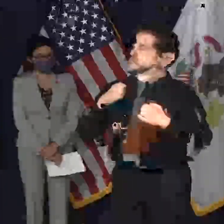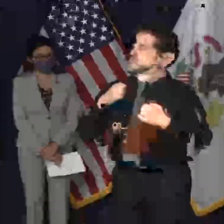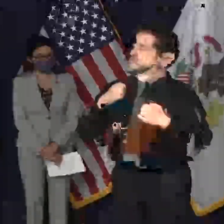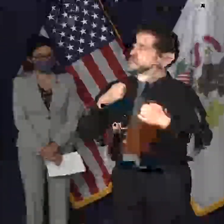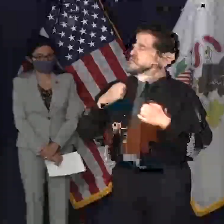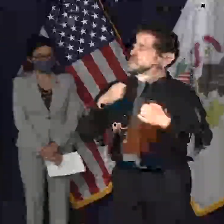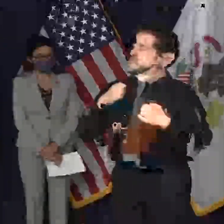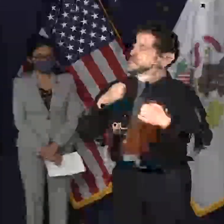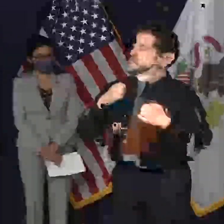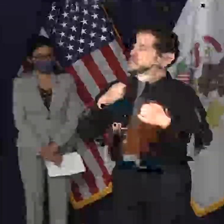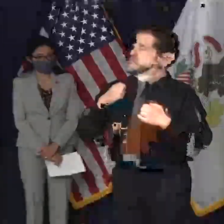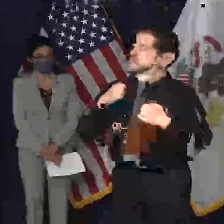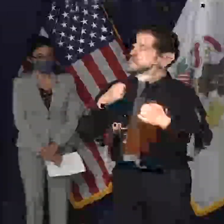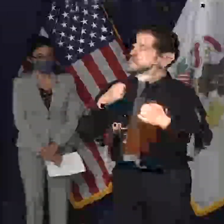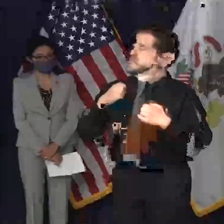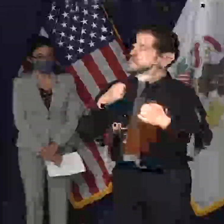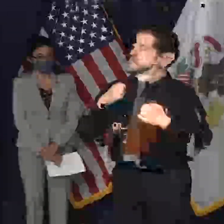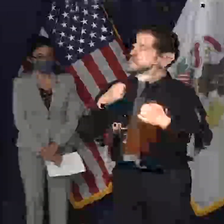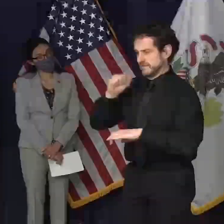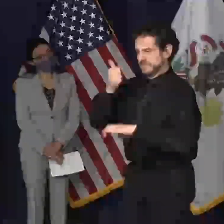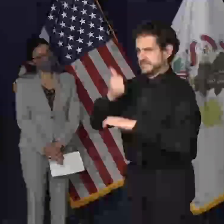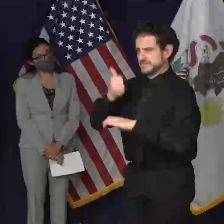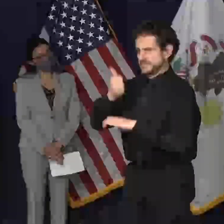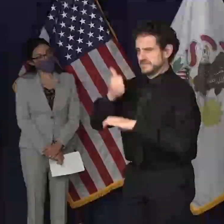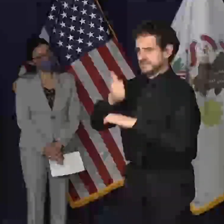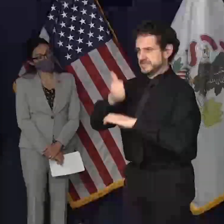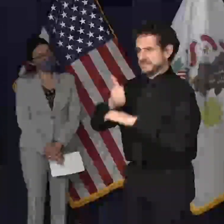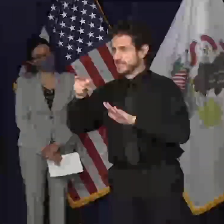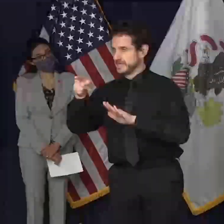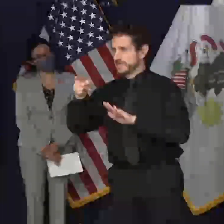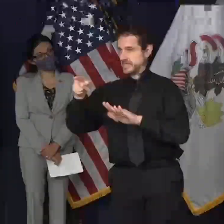Health. So really, they're not based upon how many